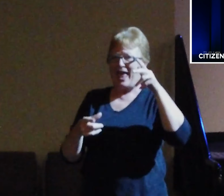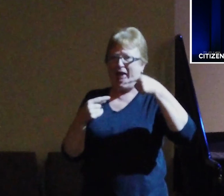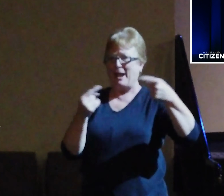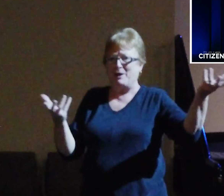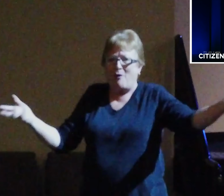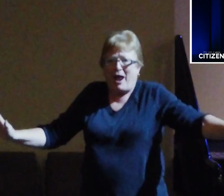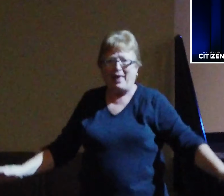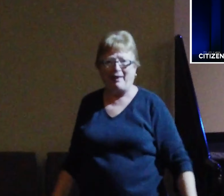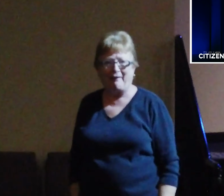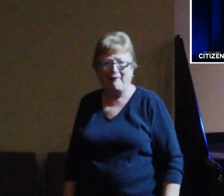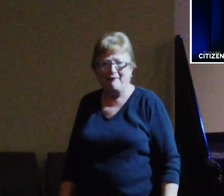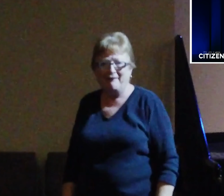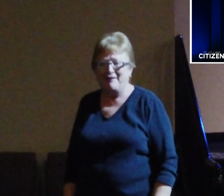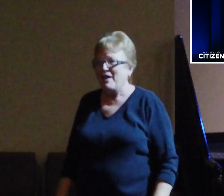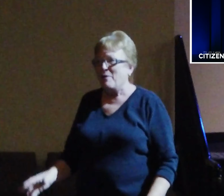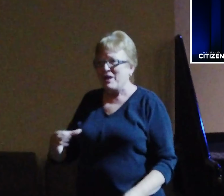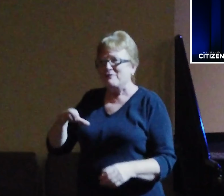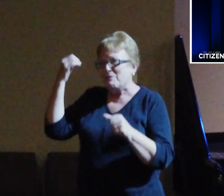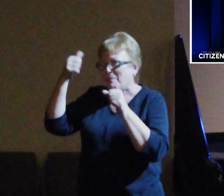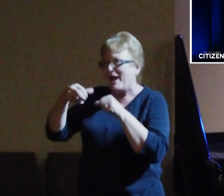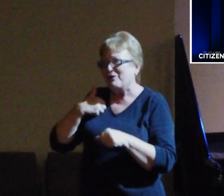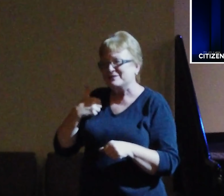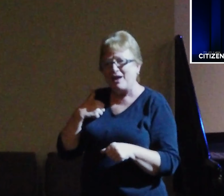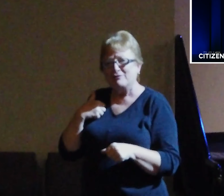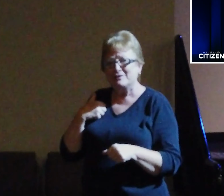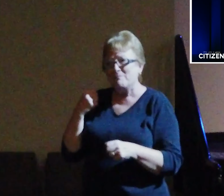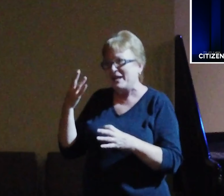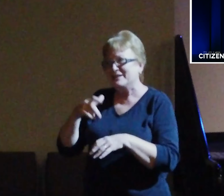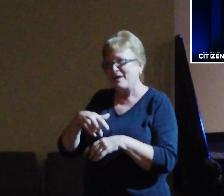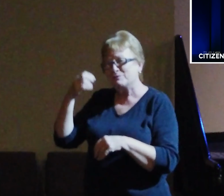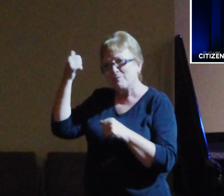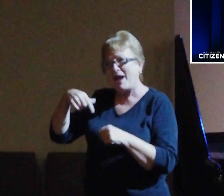remind each other of this all the time as God's word reminds us of it.